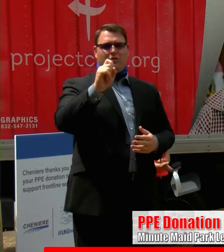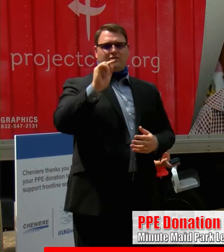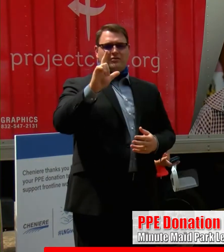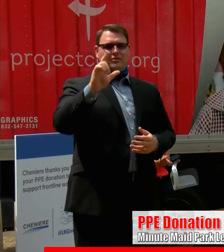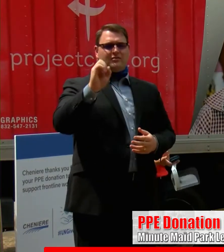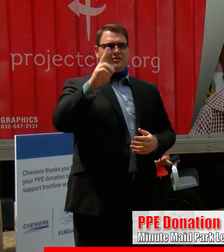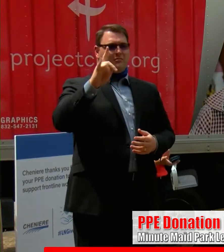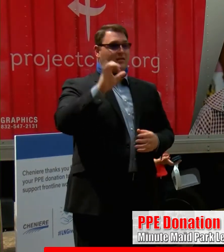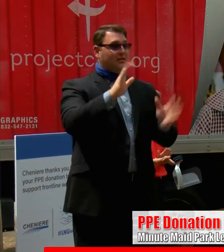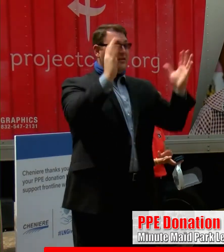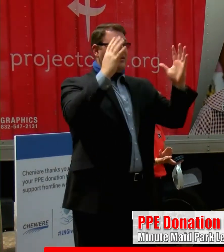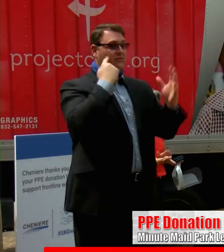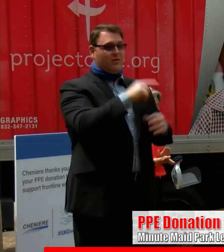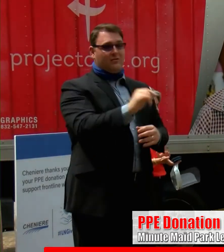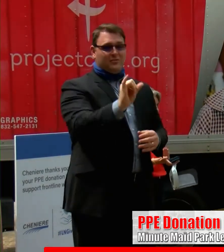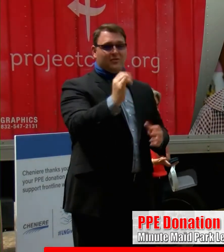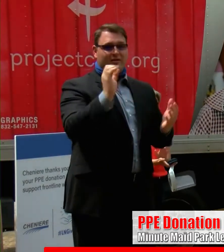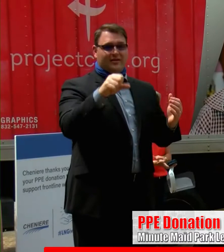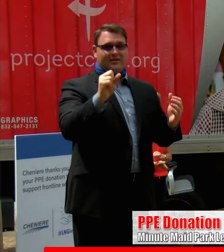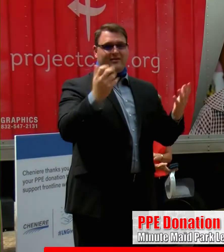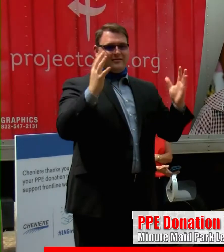gallons. Yeah, come on, to all of them.